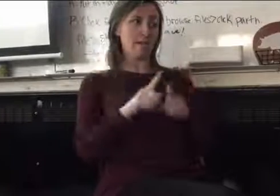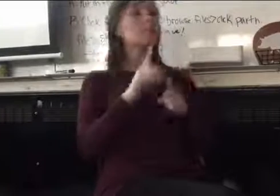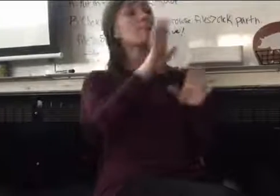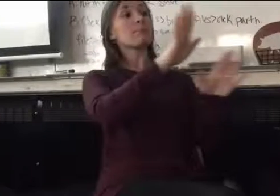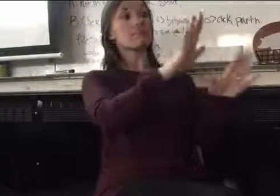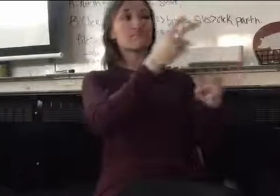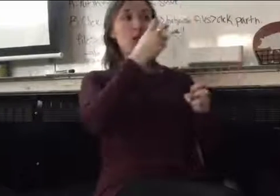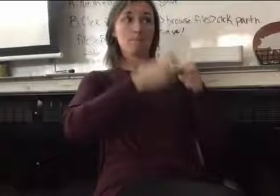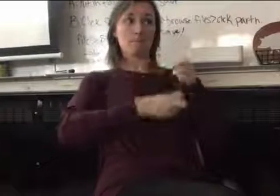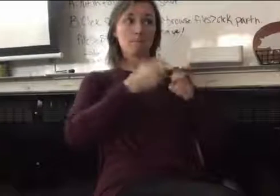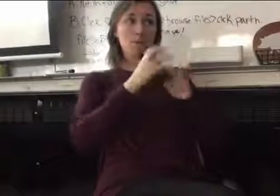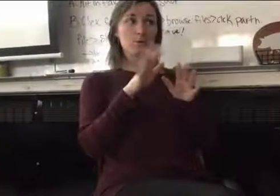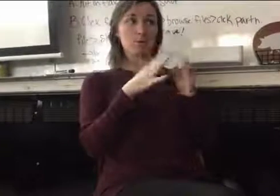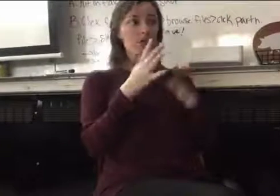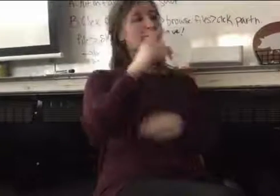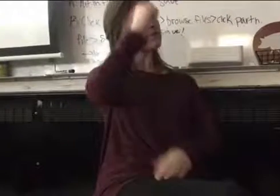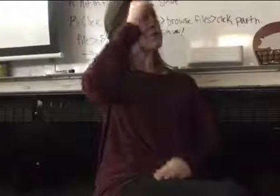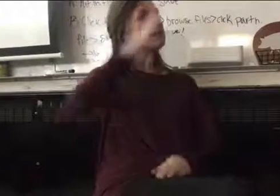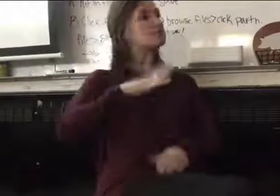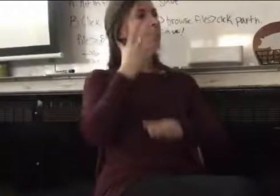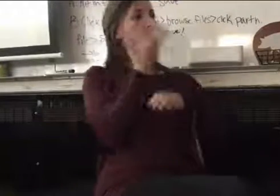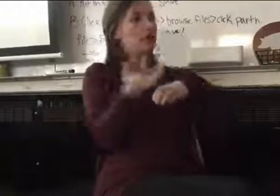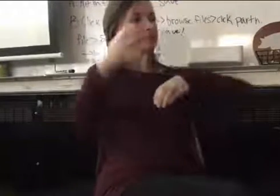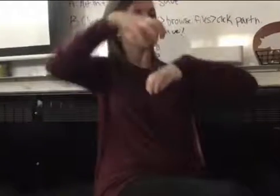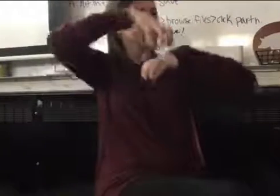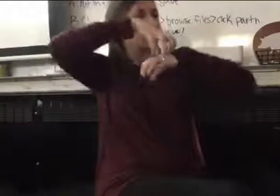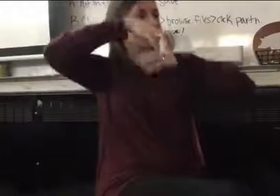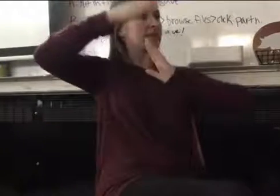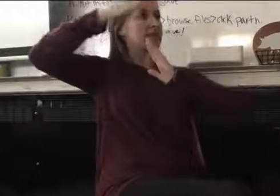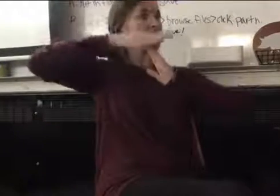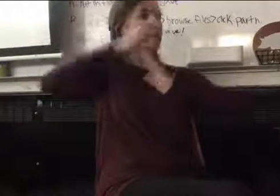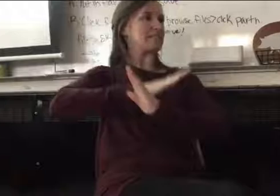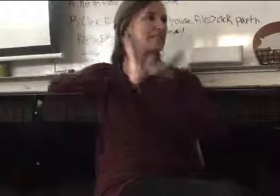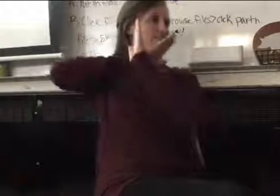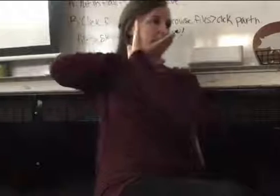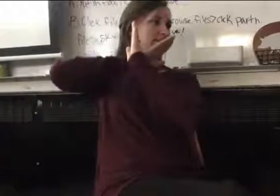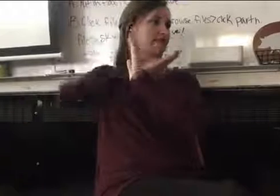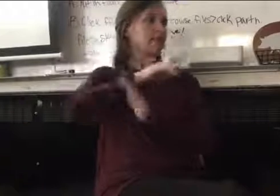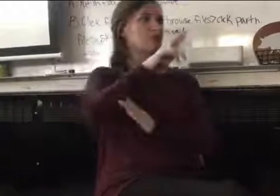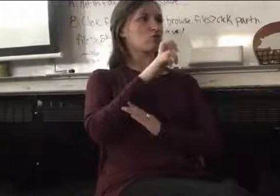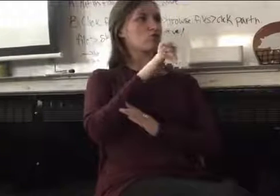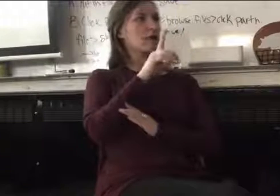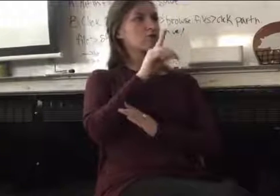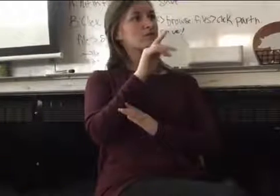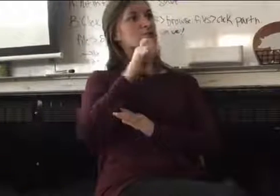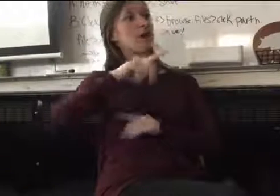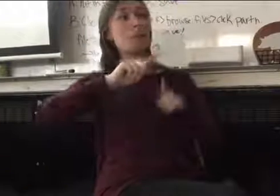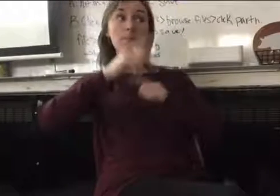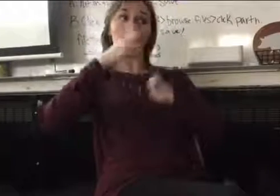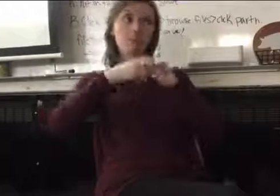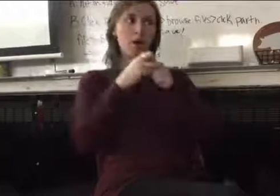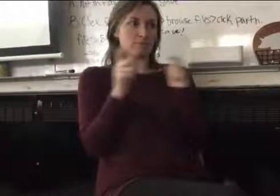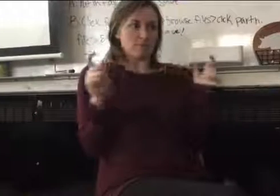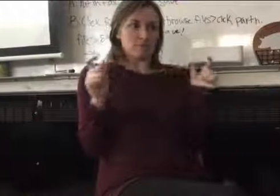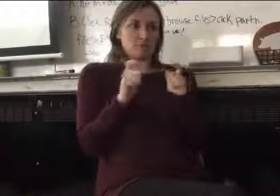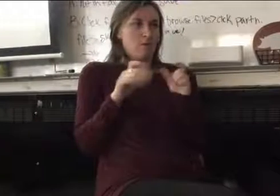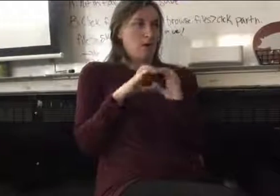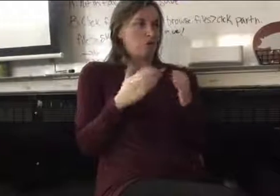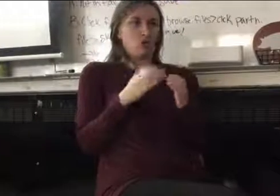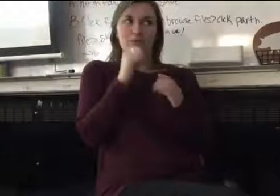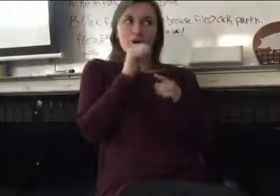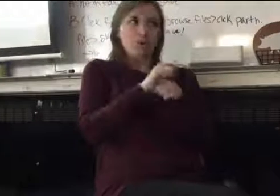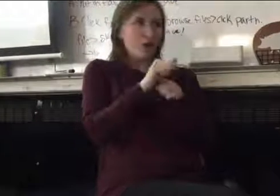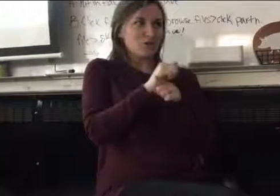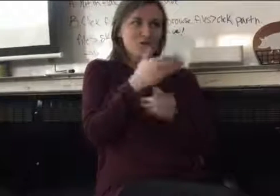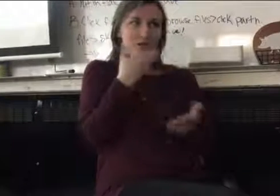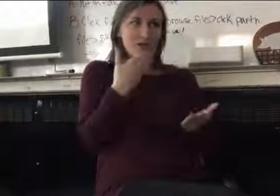problem. These men are sitting at the top of this little round top, defending it. Problem is, they're small, they're not very well trained,